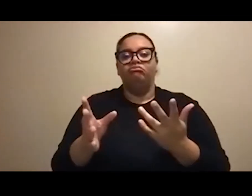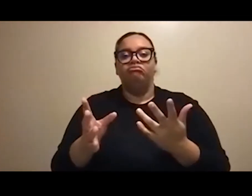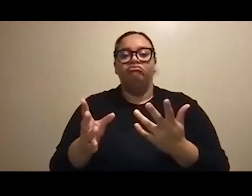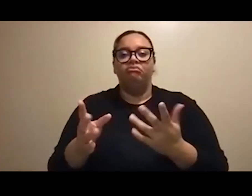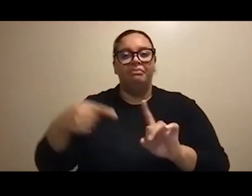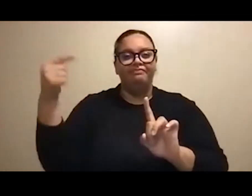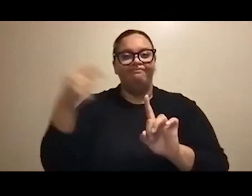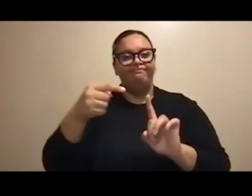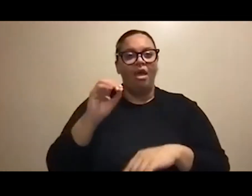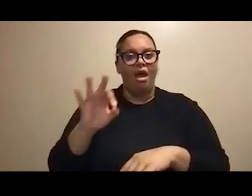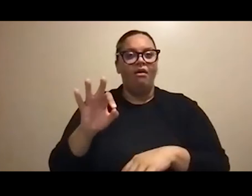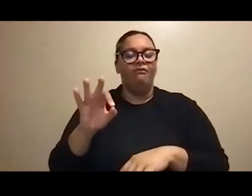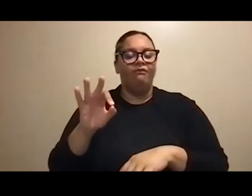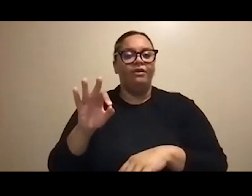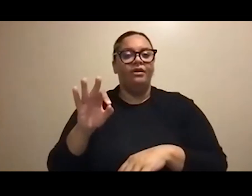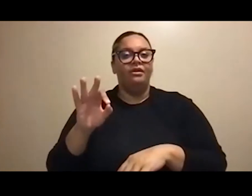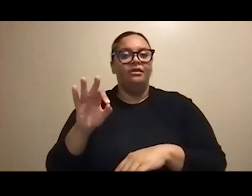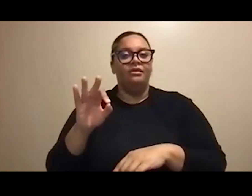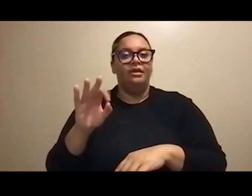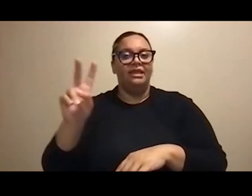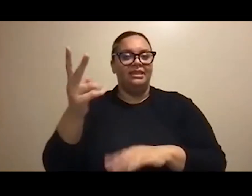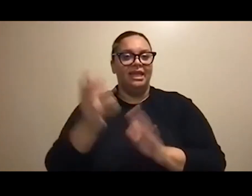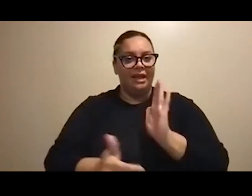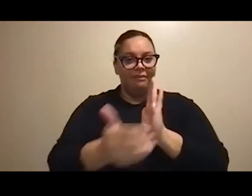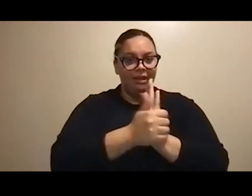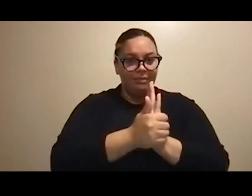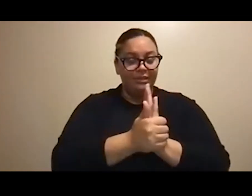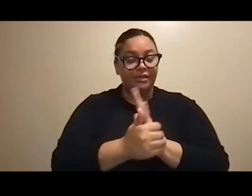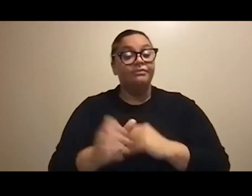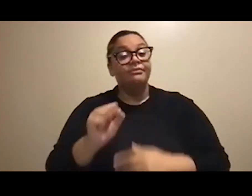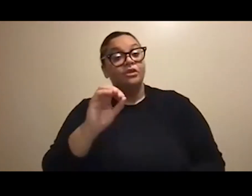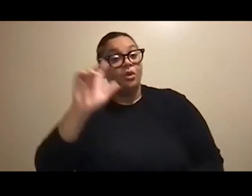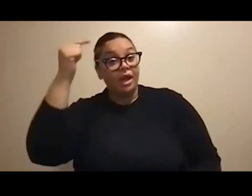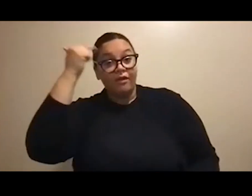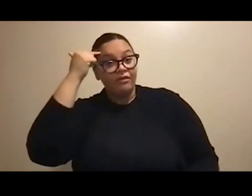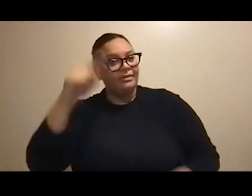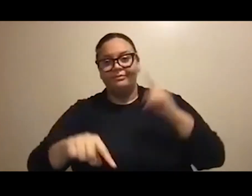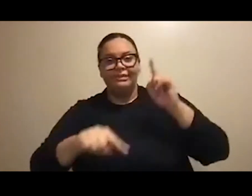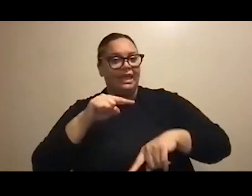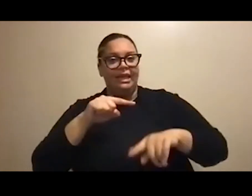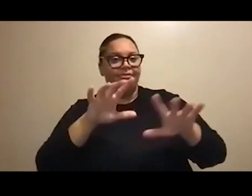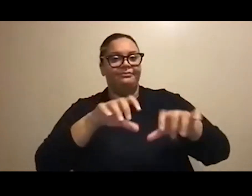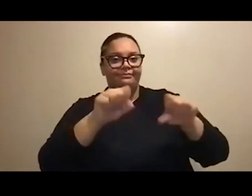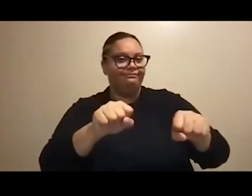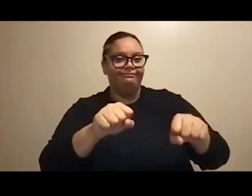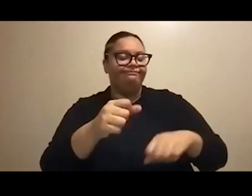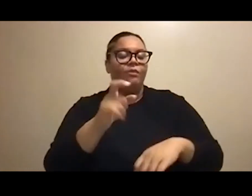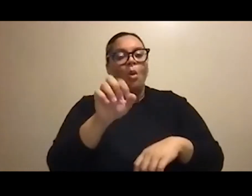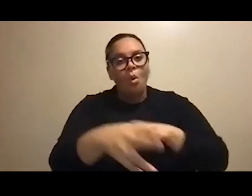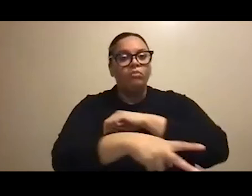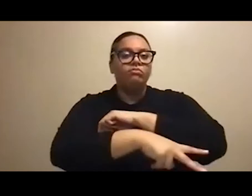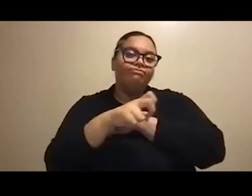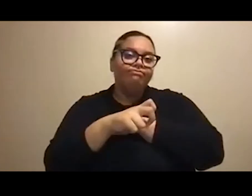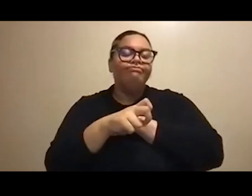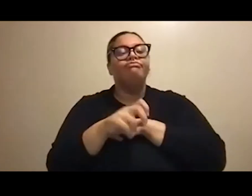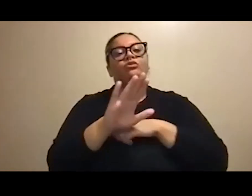terms is that the government may not deprive a person of their right to keep and bear arms. That's